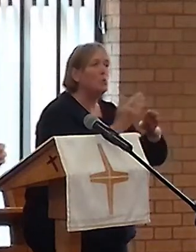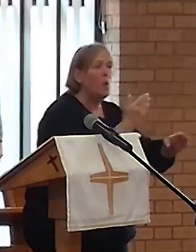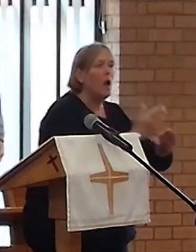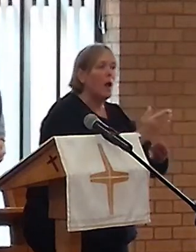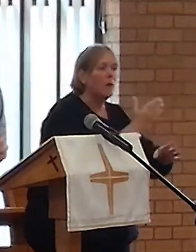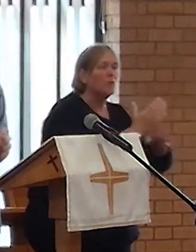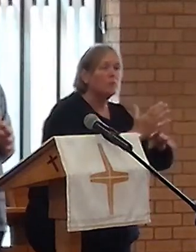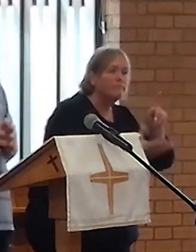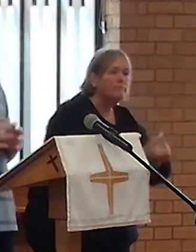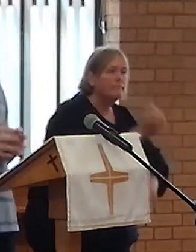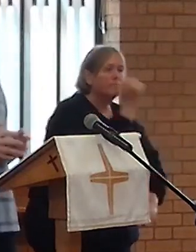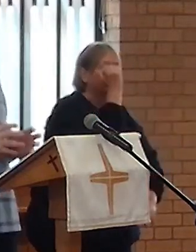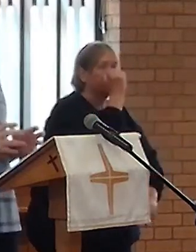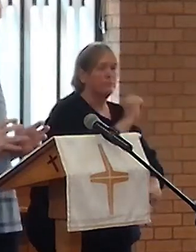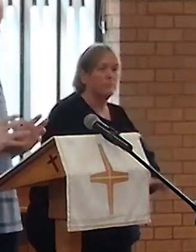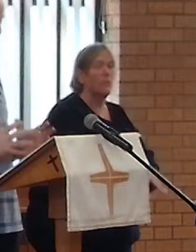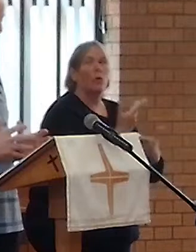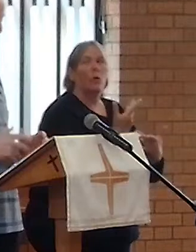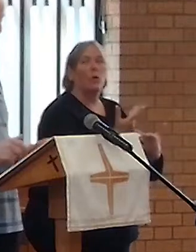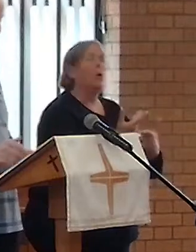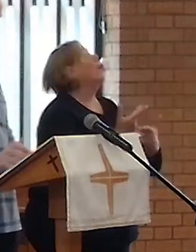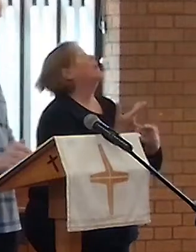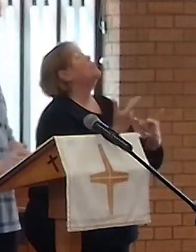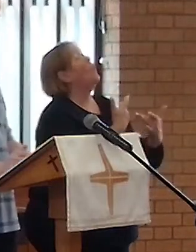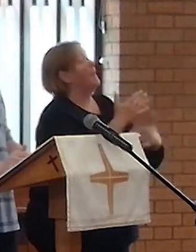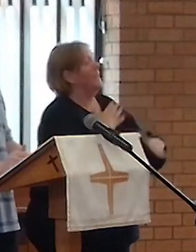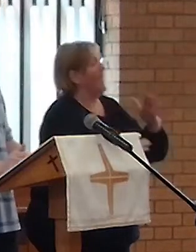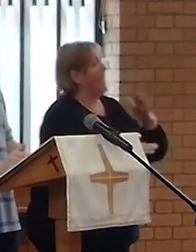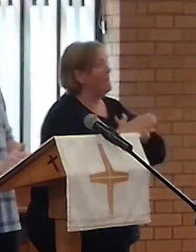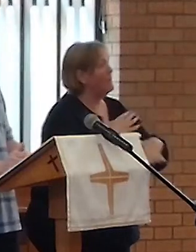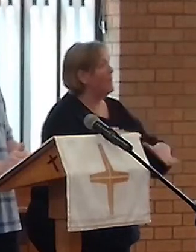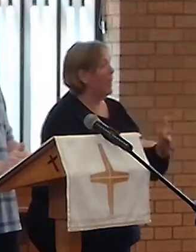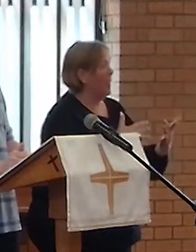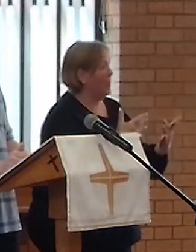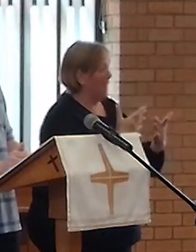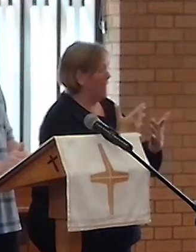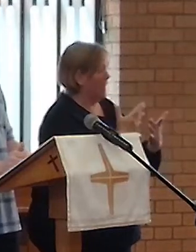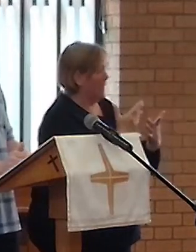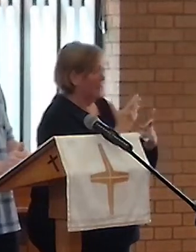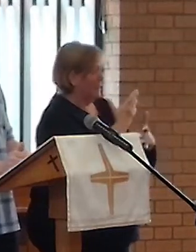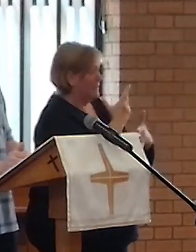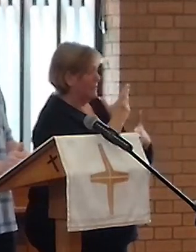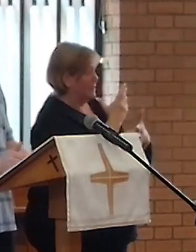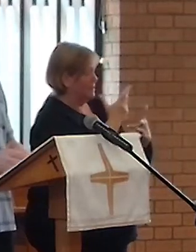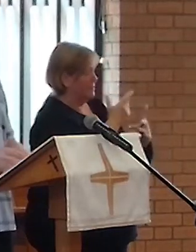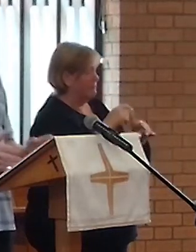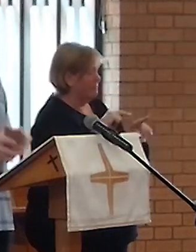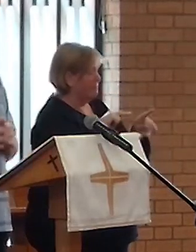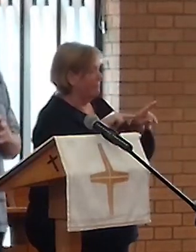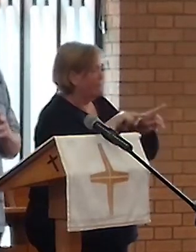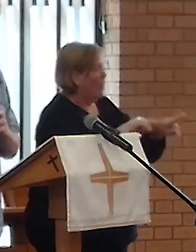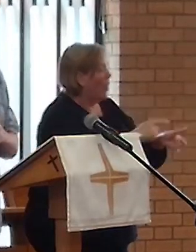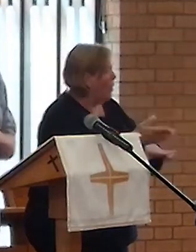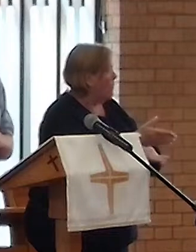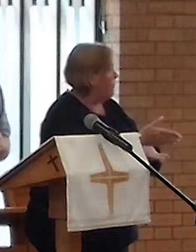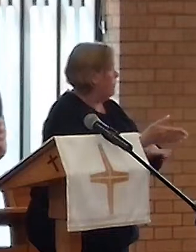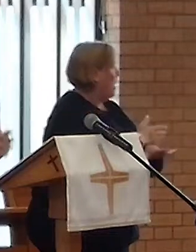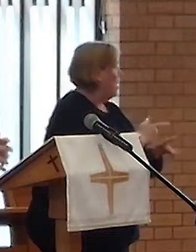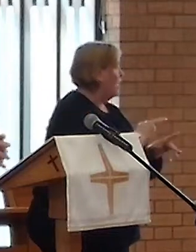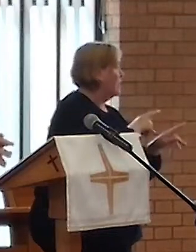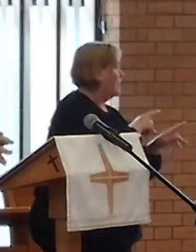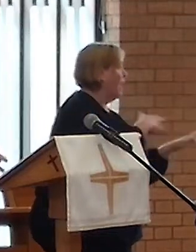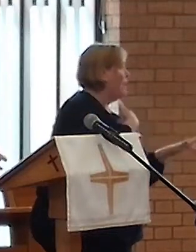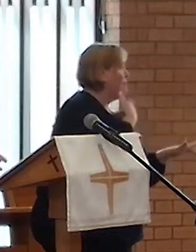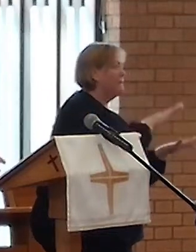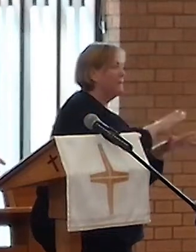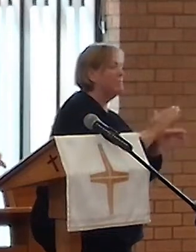us all conduct that is incompatible with our new life in Christ and put on a lifestyle compatible